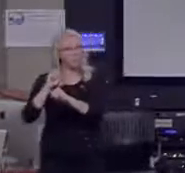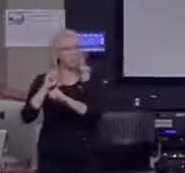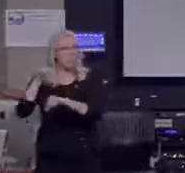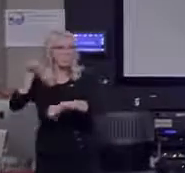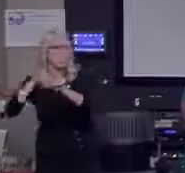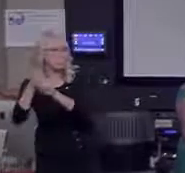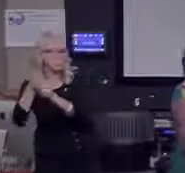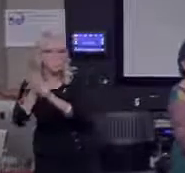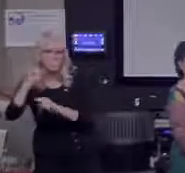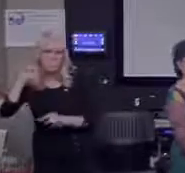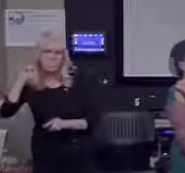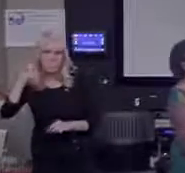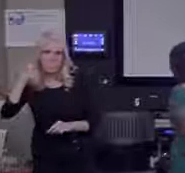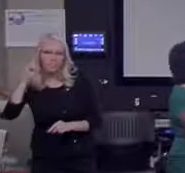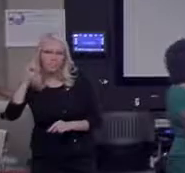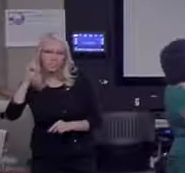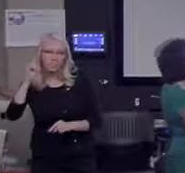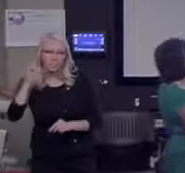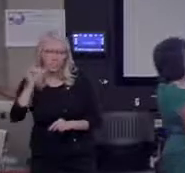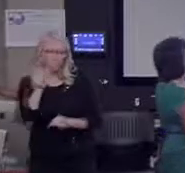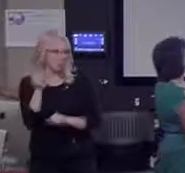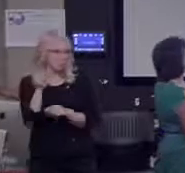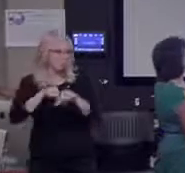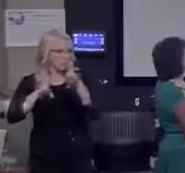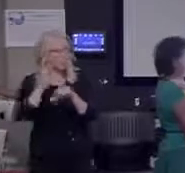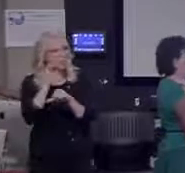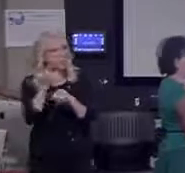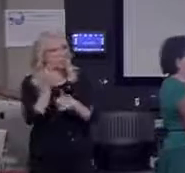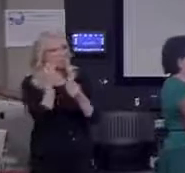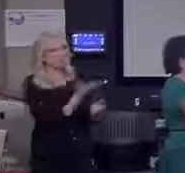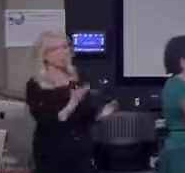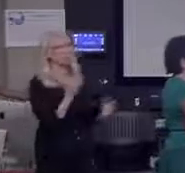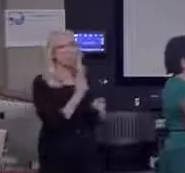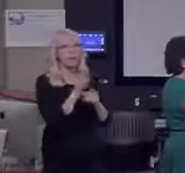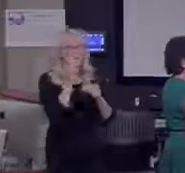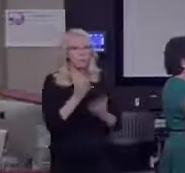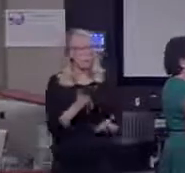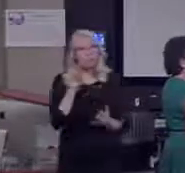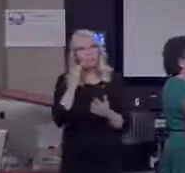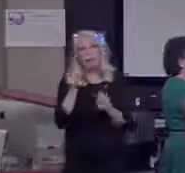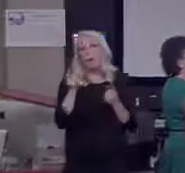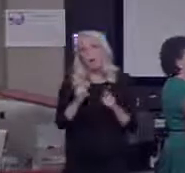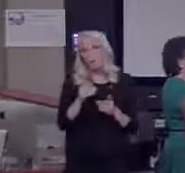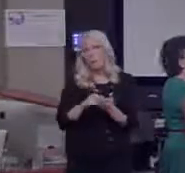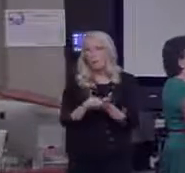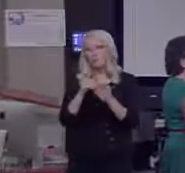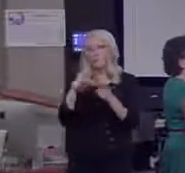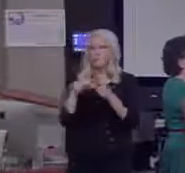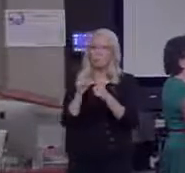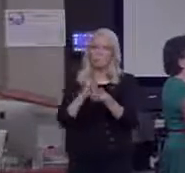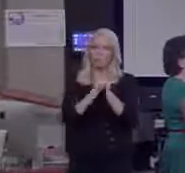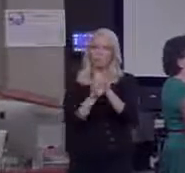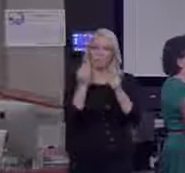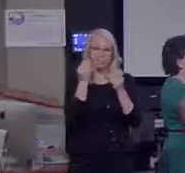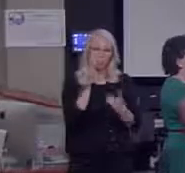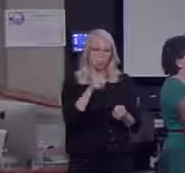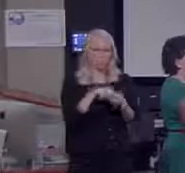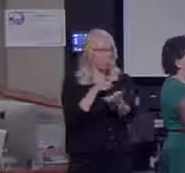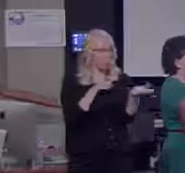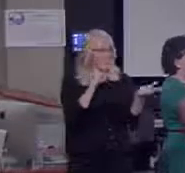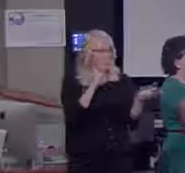science while also informing practice? Because a lot of what happens is when the stuff gets transferred, you lose